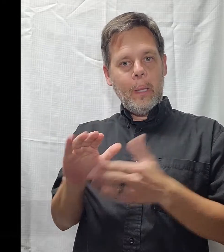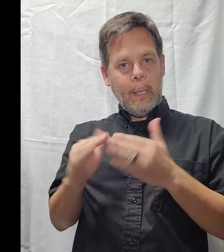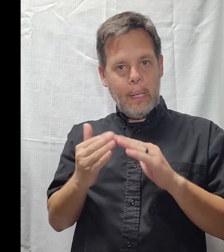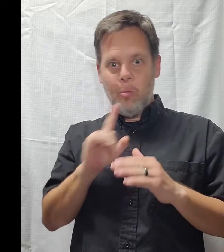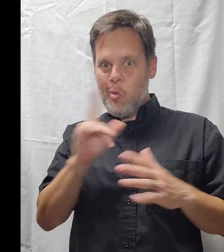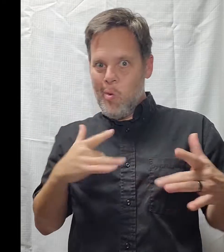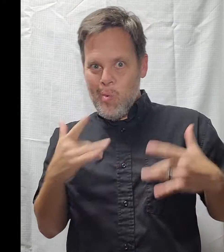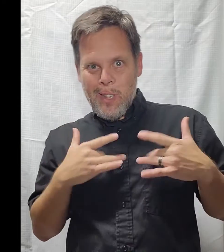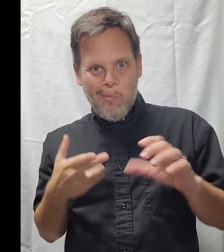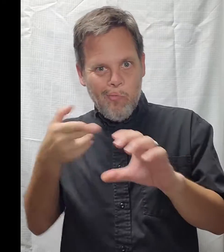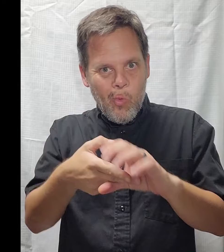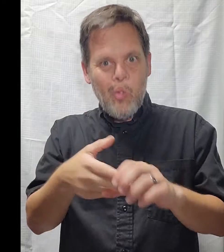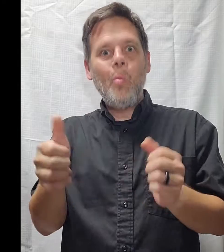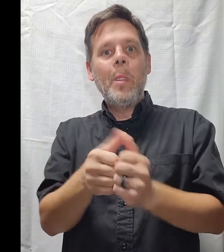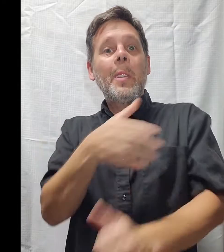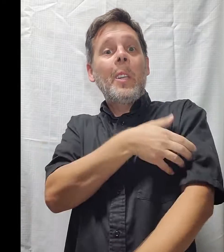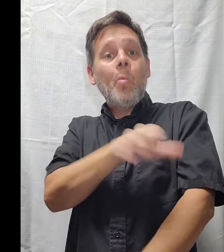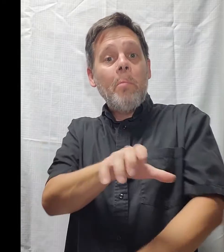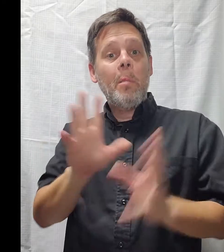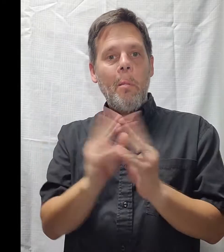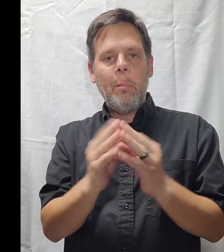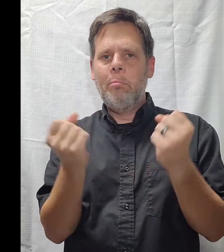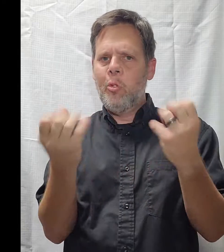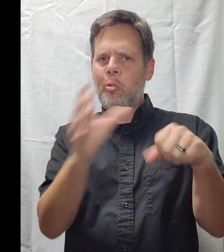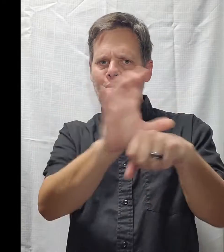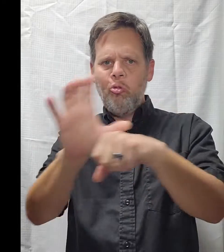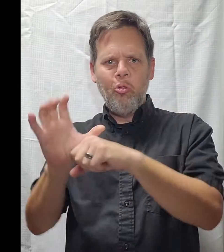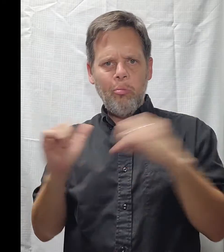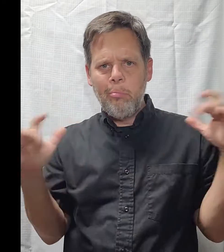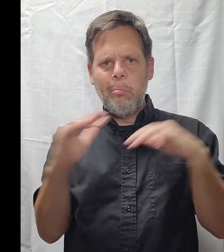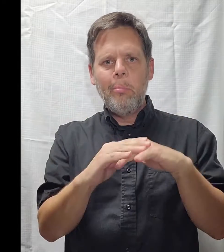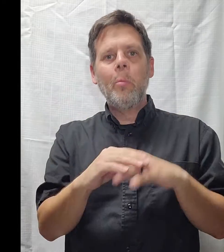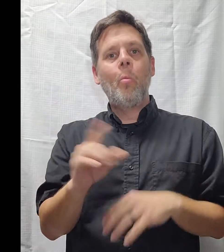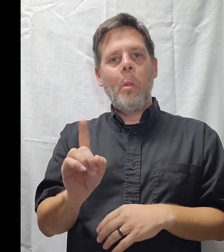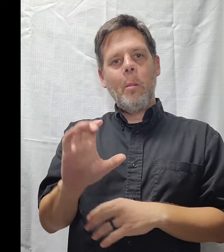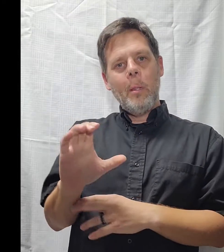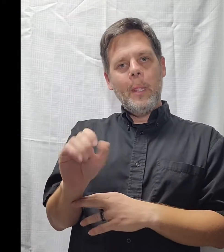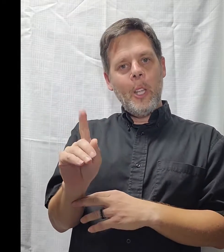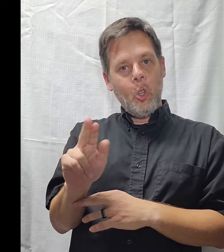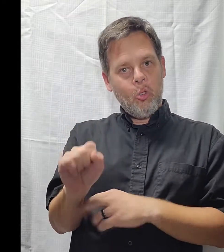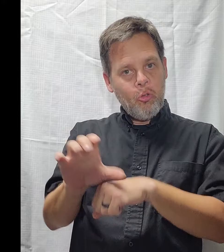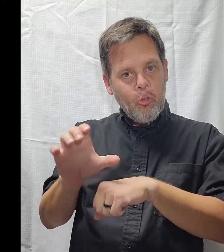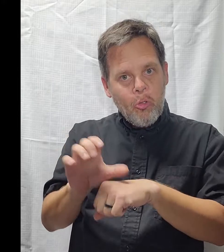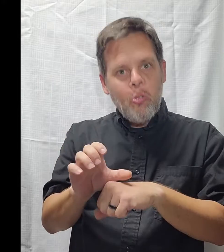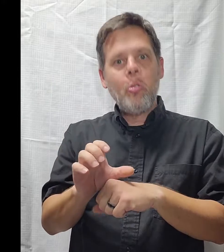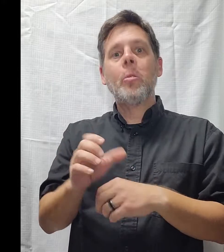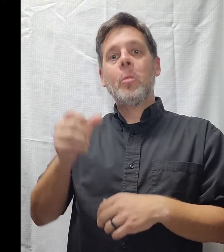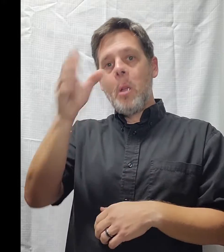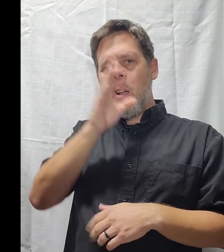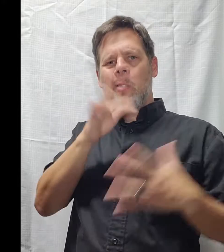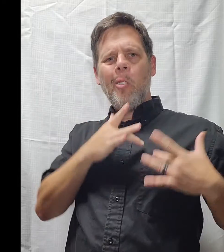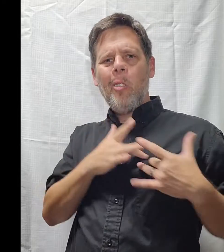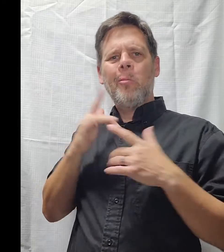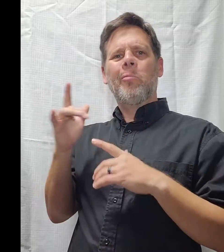to join you for the Equipping Conference, this multi-church event where we're all coming together at Cedars Church to pursue the heart of God